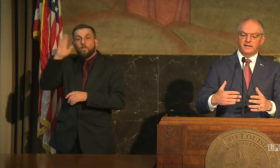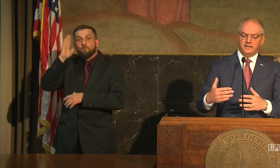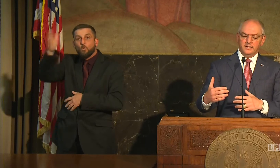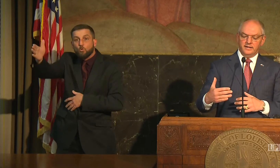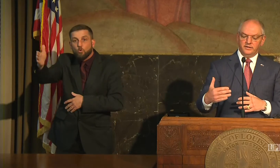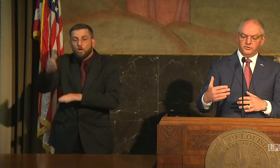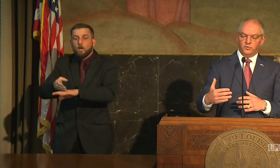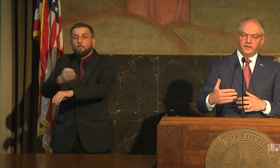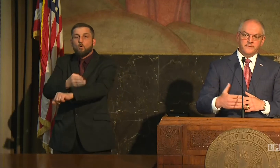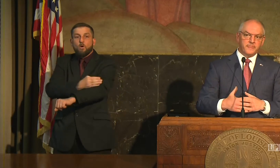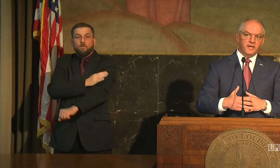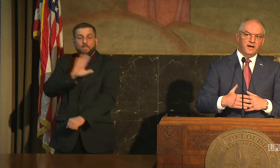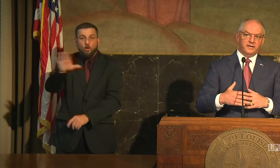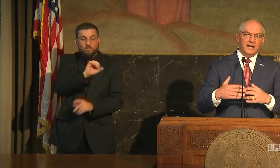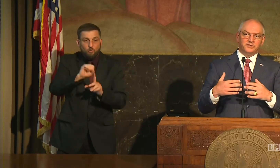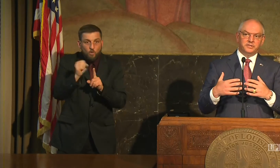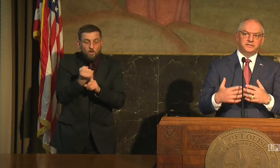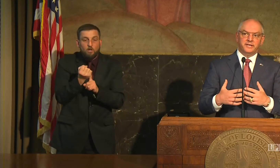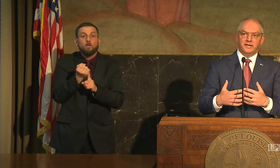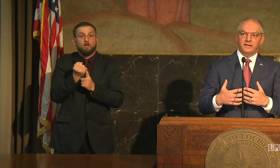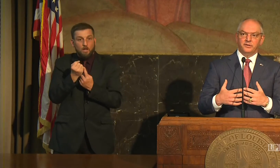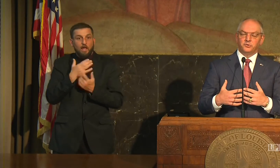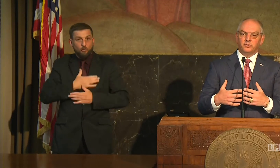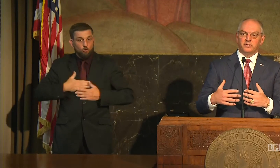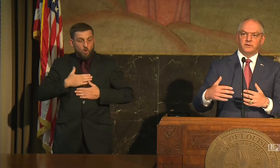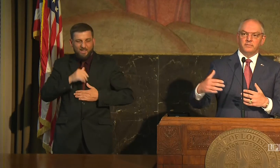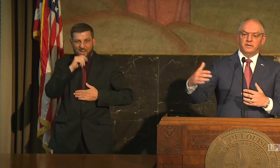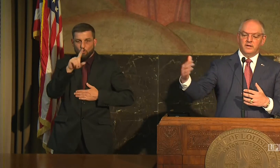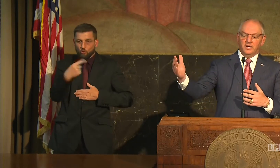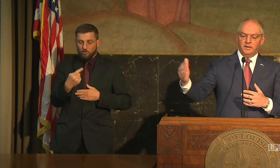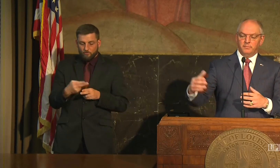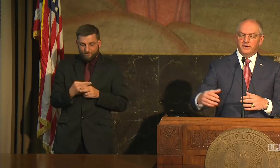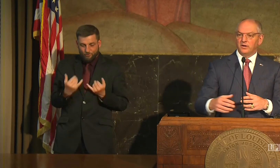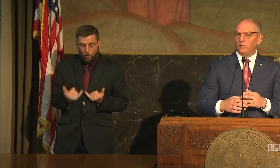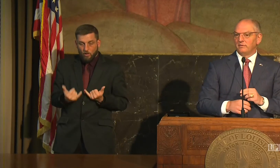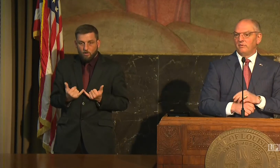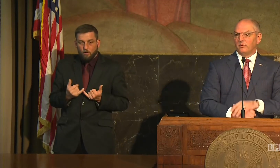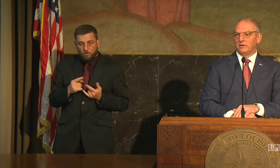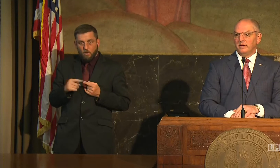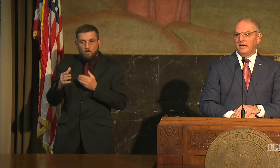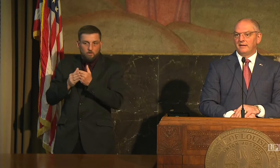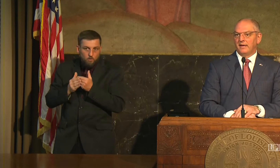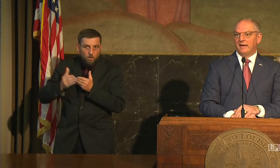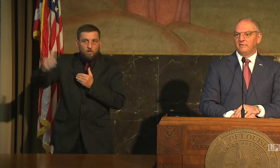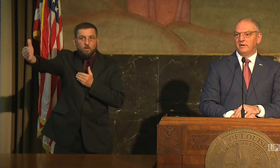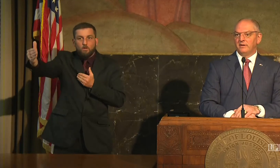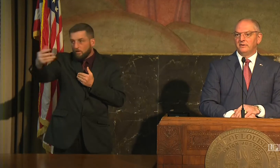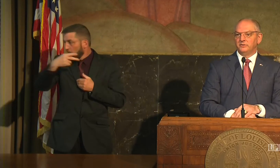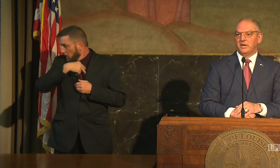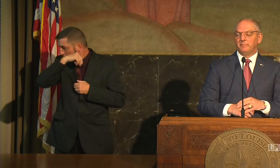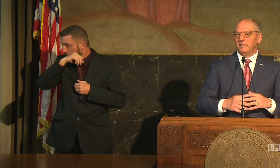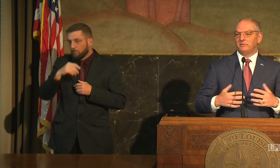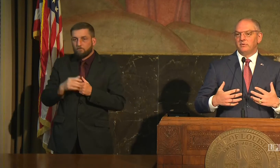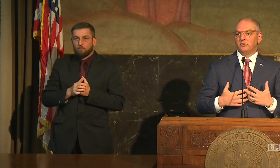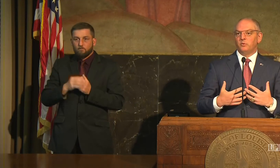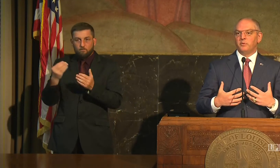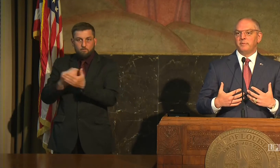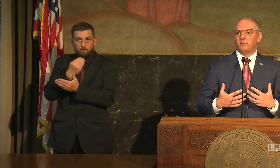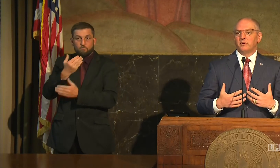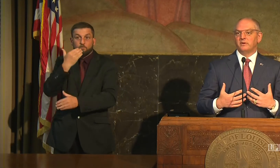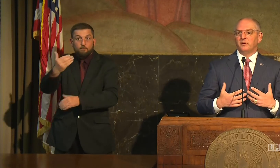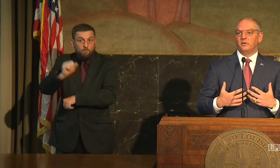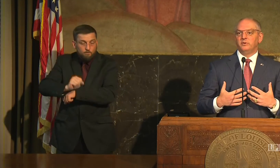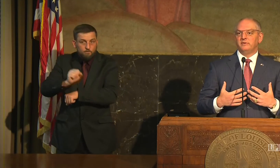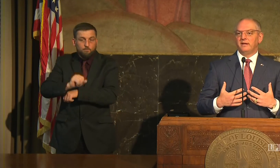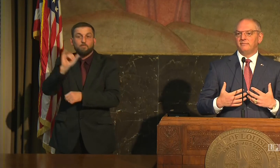something that they can enjoy, not just in the short term, but going forward, to have a new job. And that's what